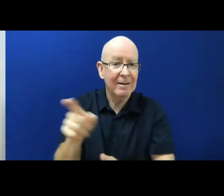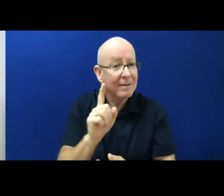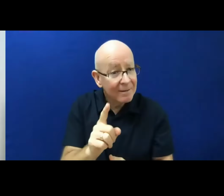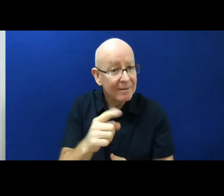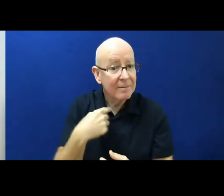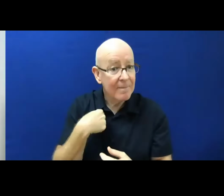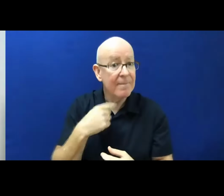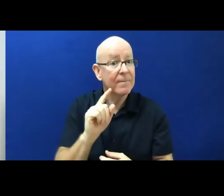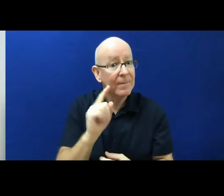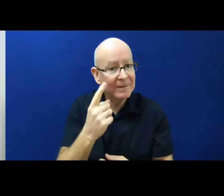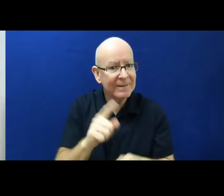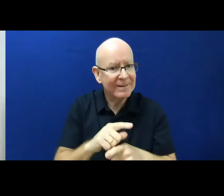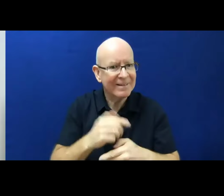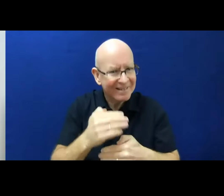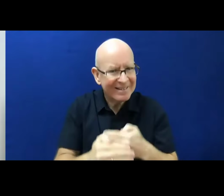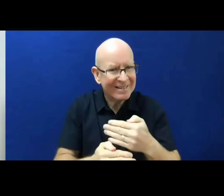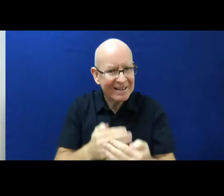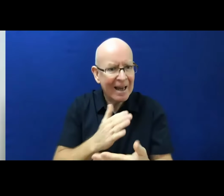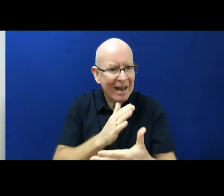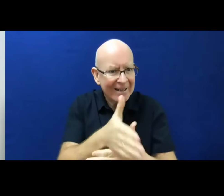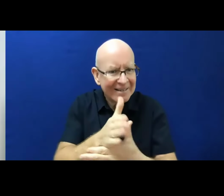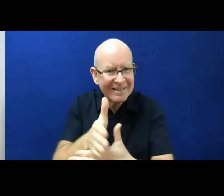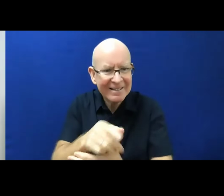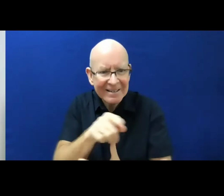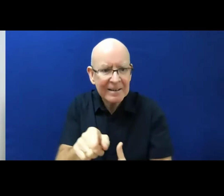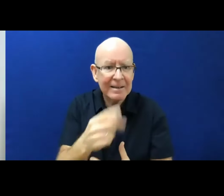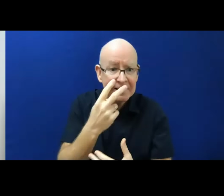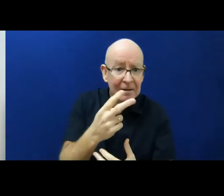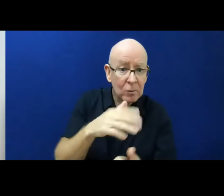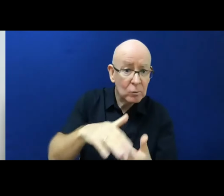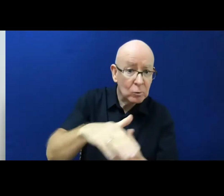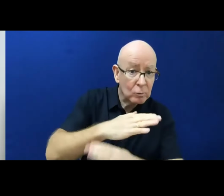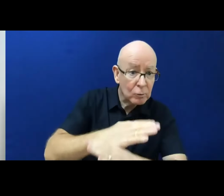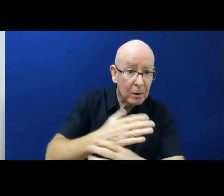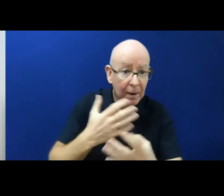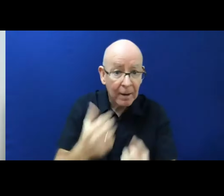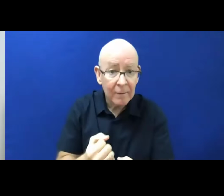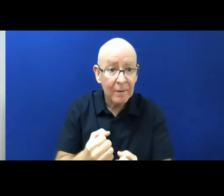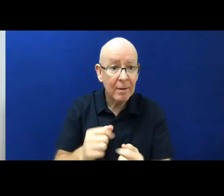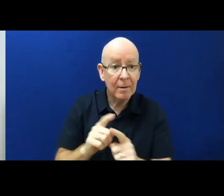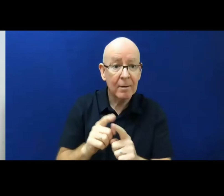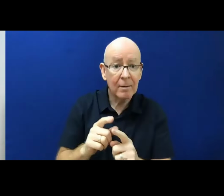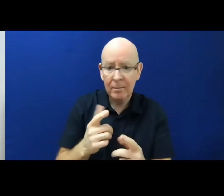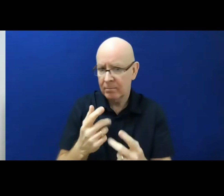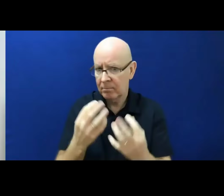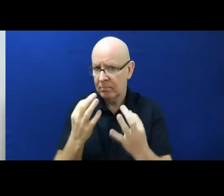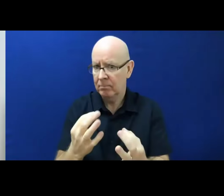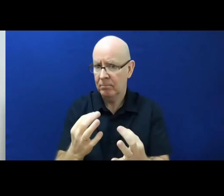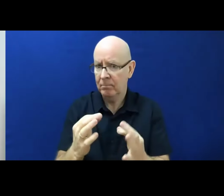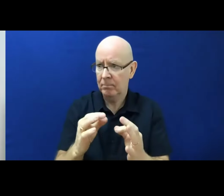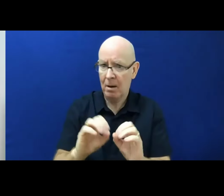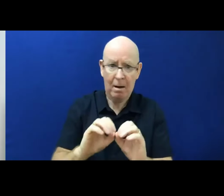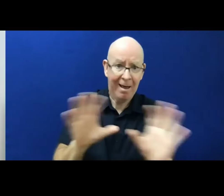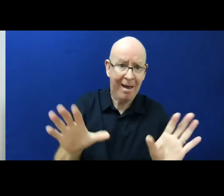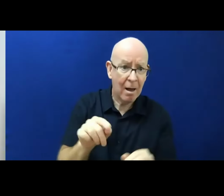that whether we have the direct participation of persons with disabilities as researchers, and that I think it's something that we need to see